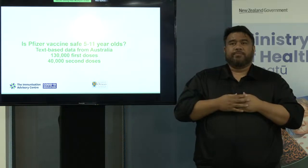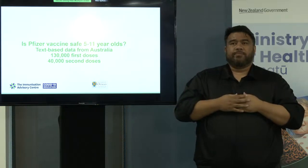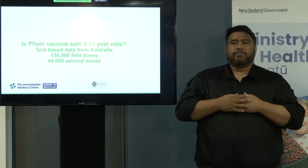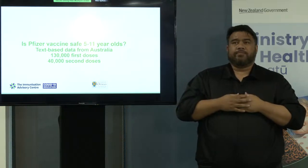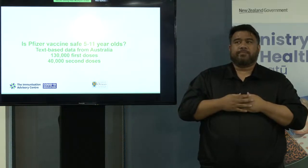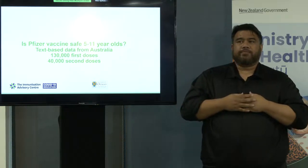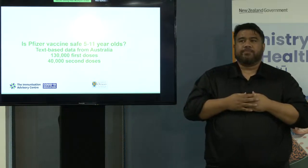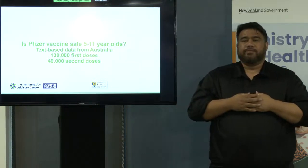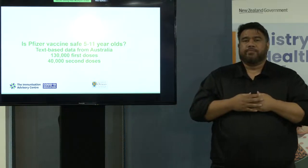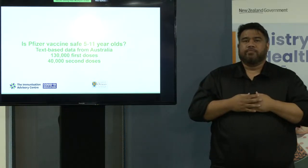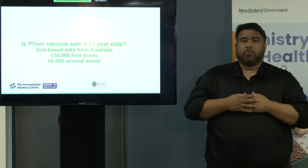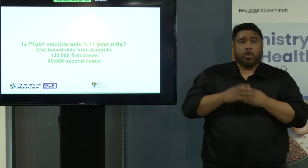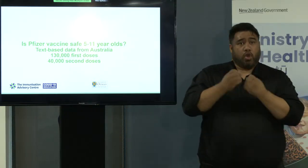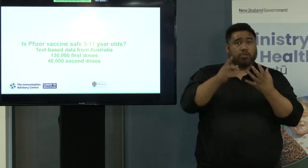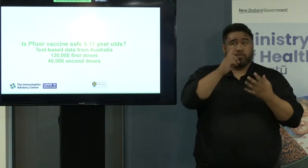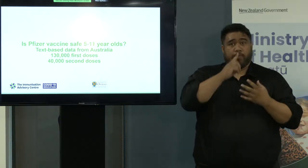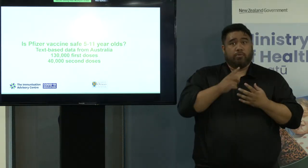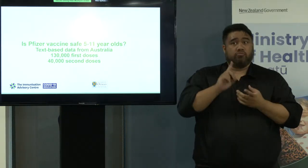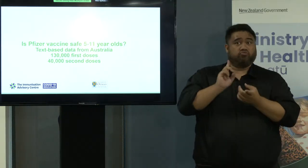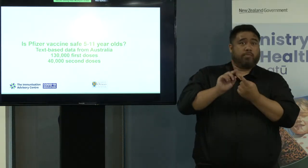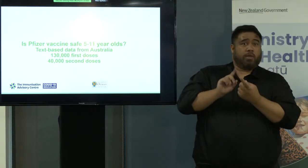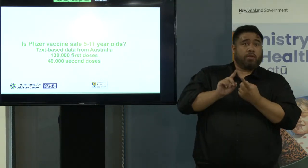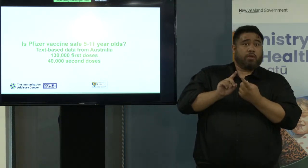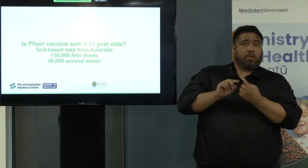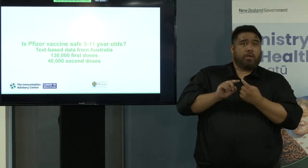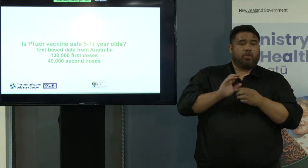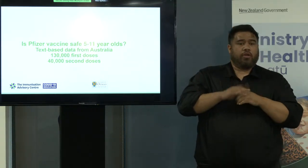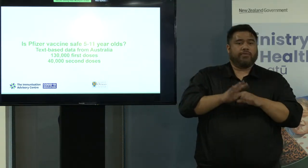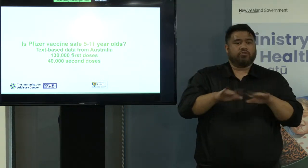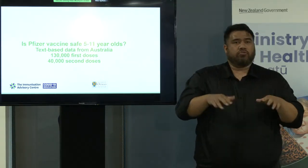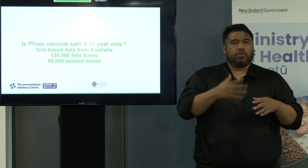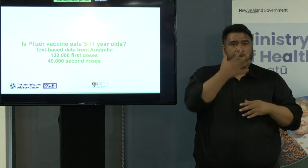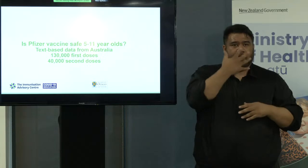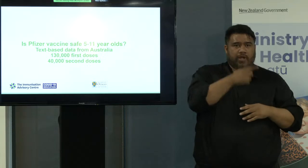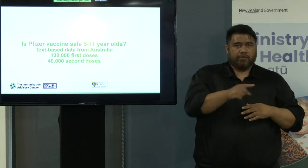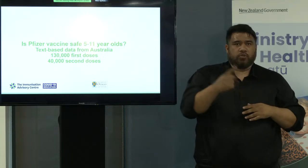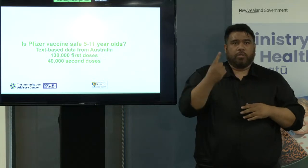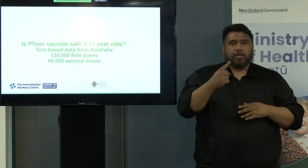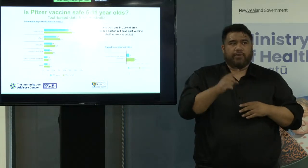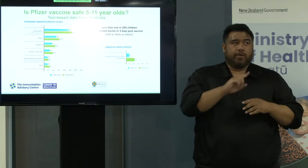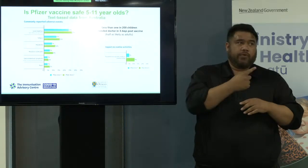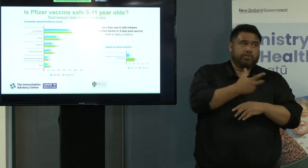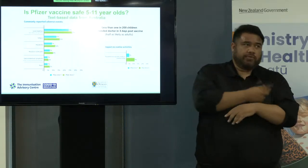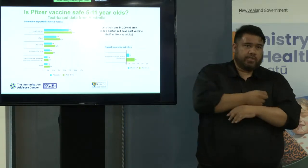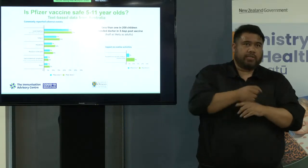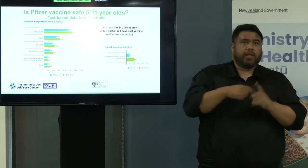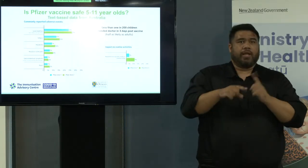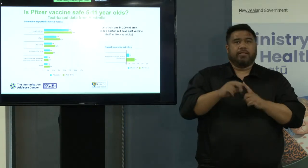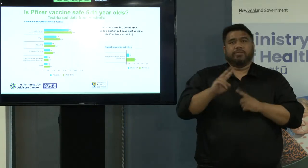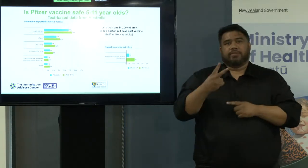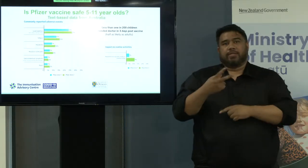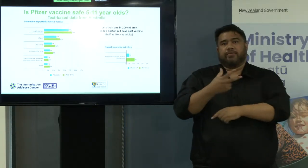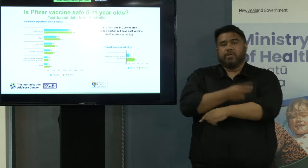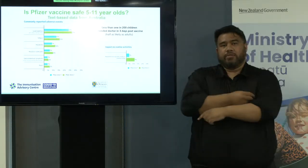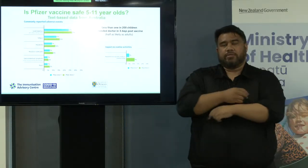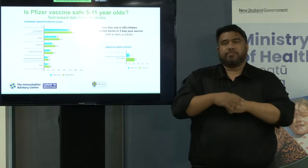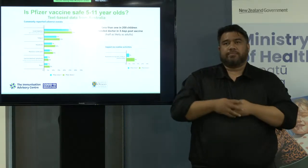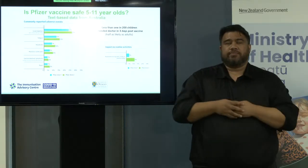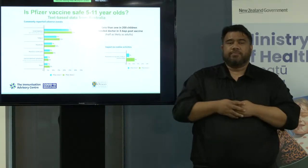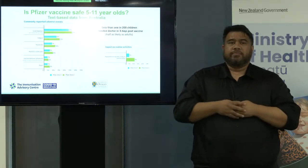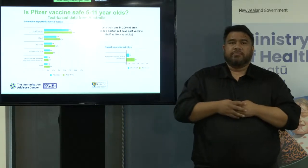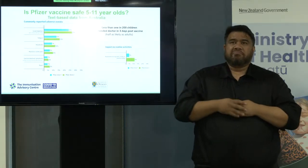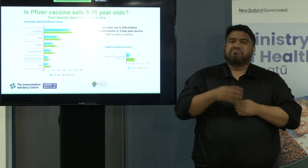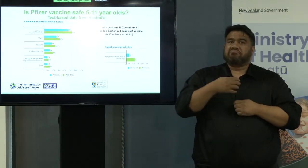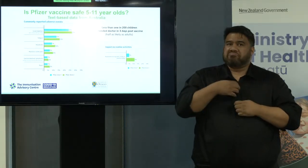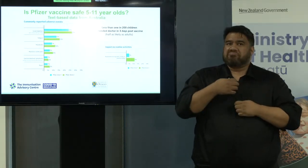quite a reasonable number of reports in 5 to 11-year-olds for both first and now second doses. And the message is